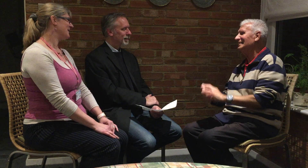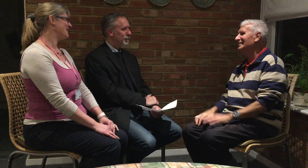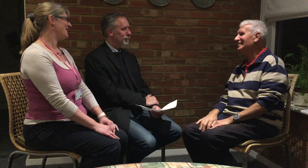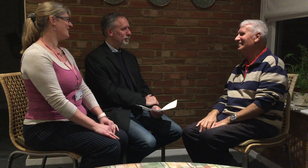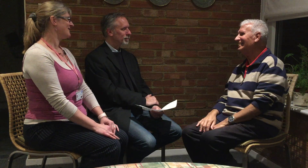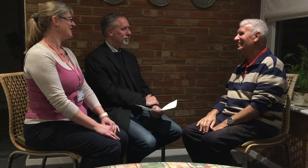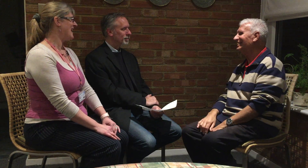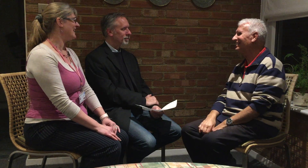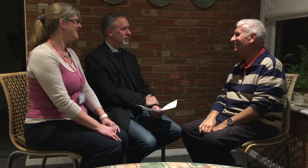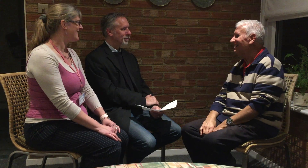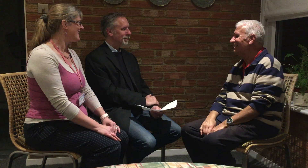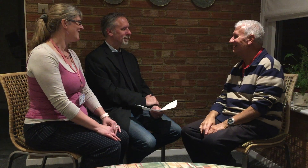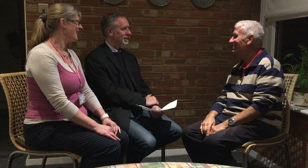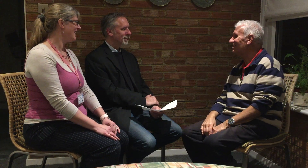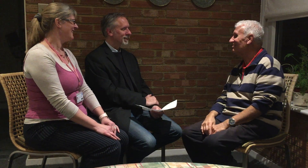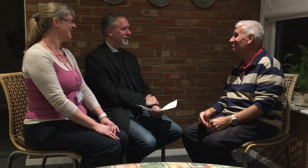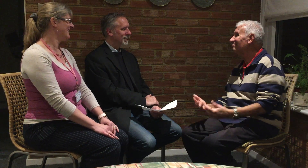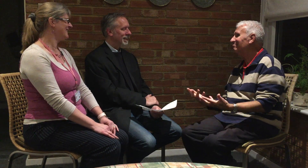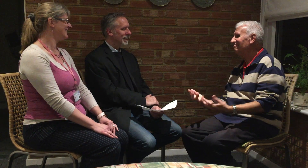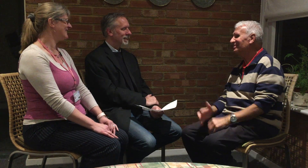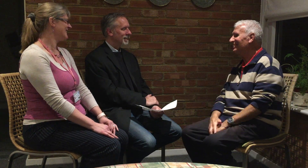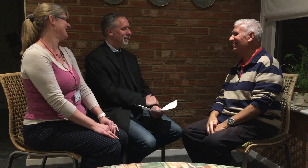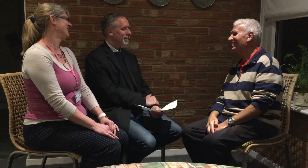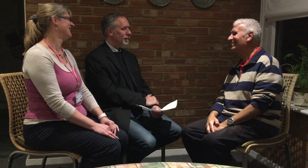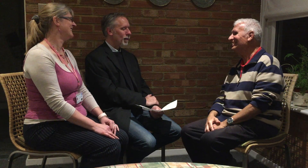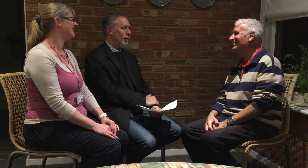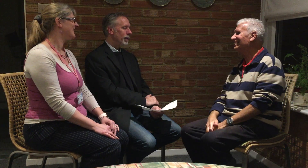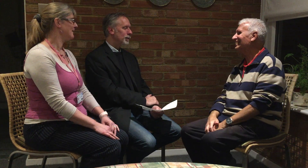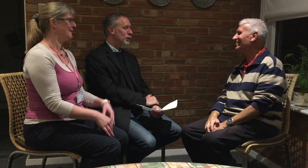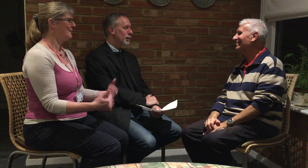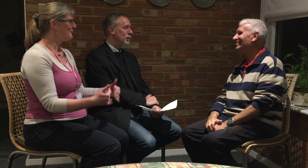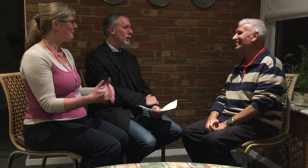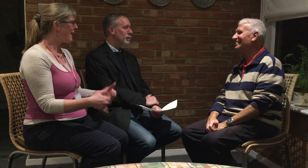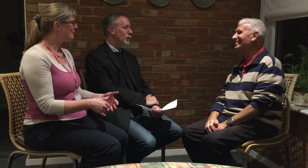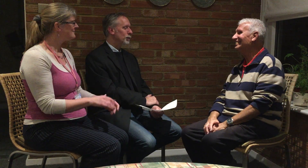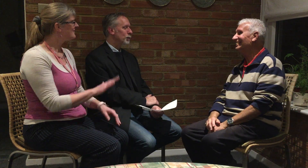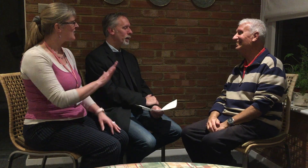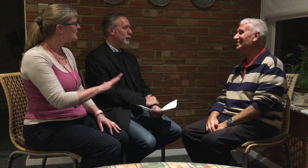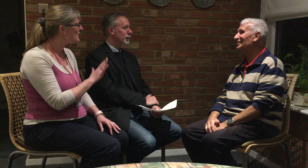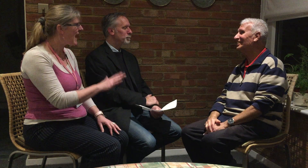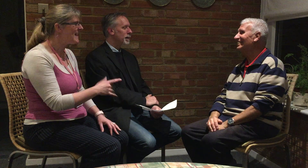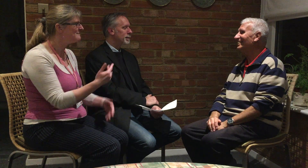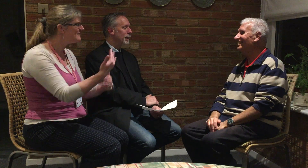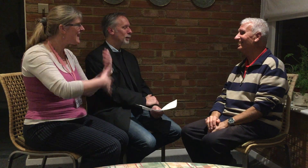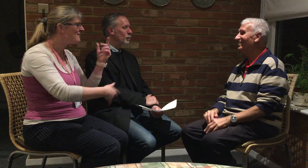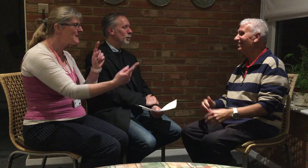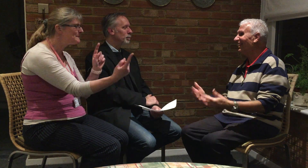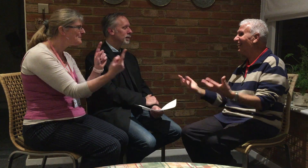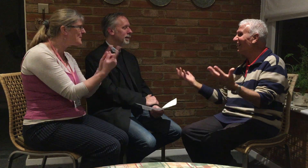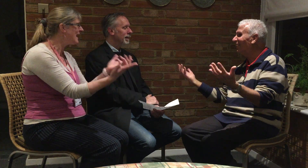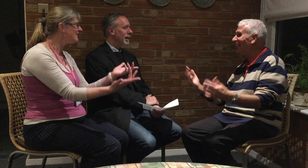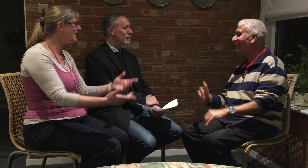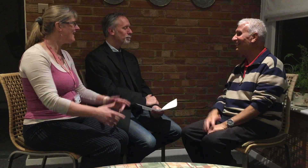because I got good hands, so they knew that. Oh, that's a shame you never got to actually meet any of them. I know.